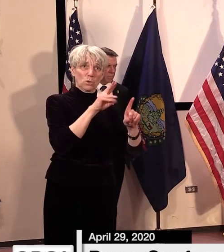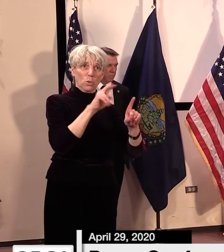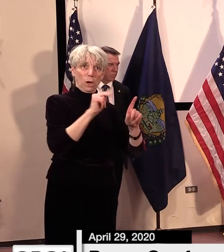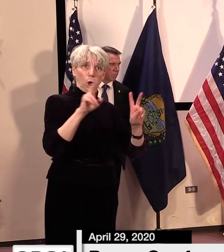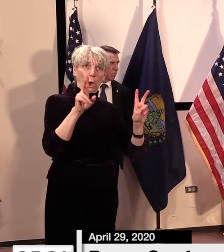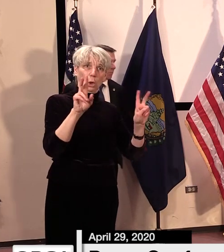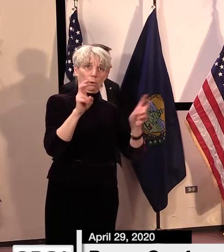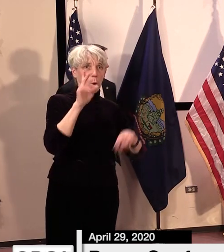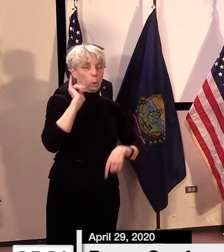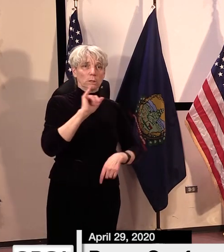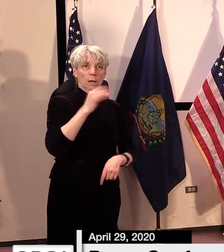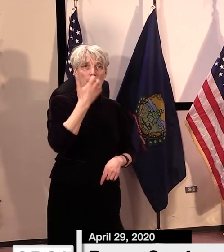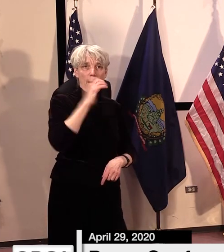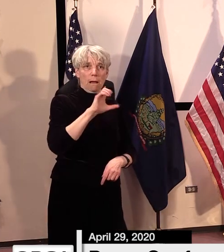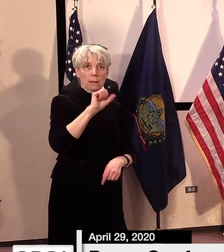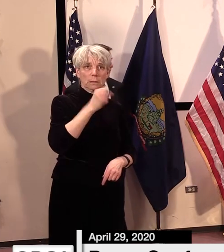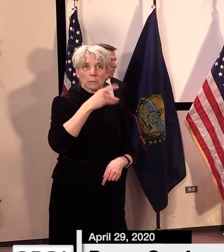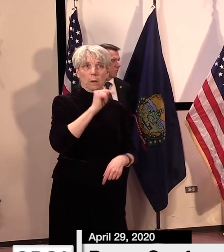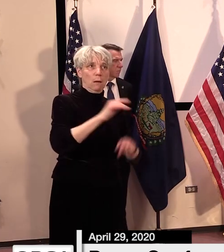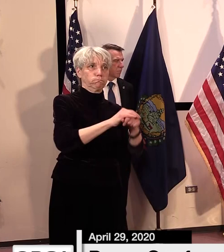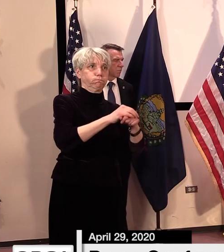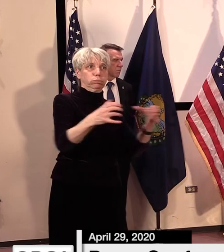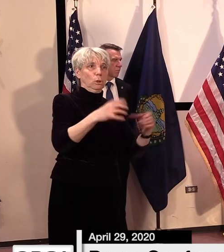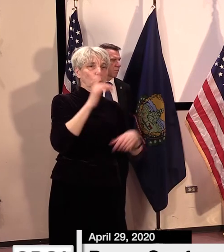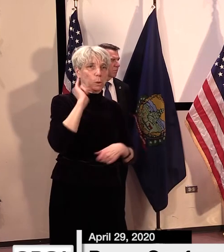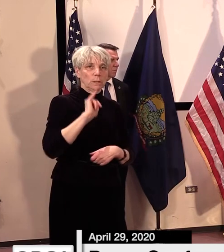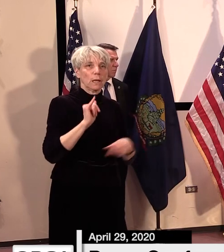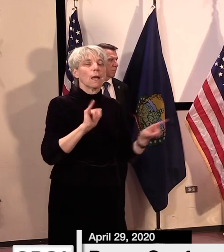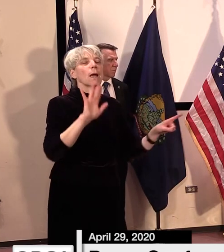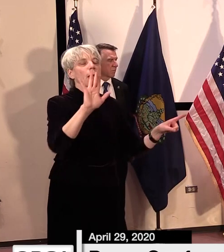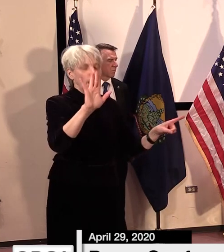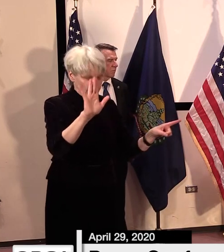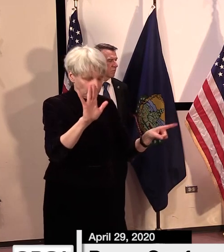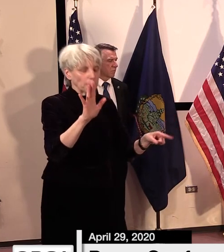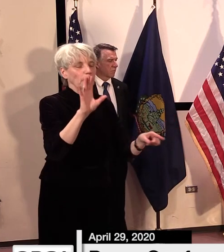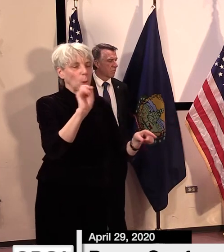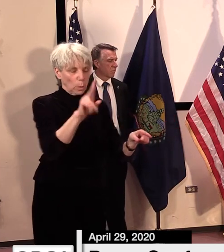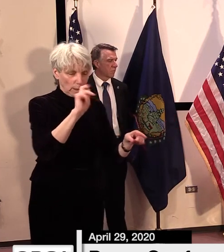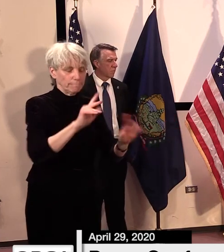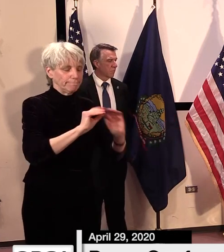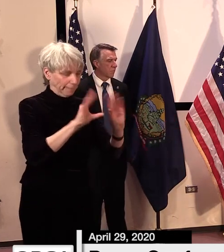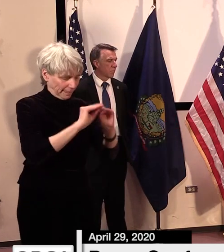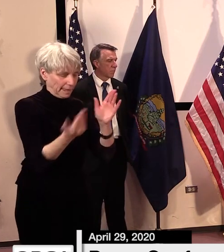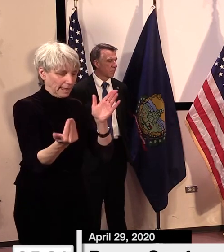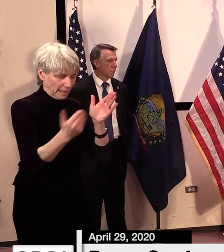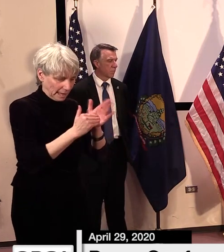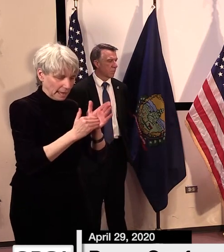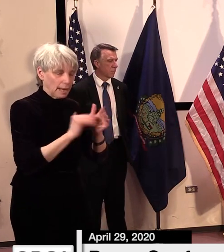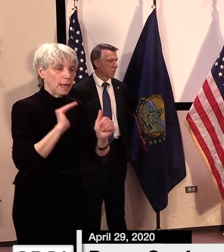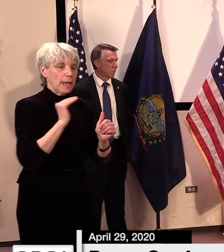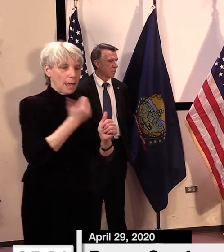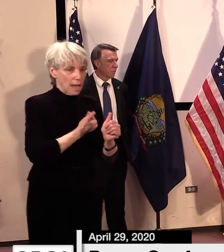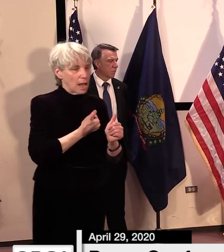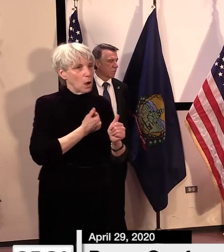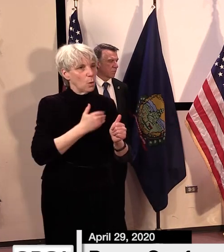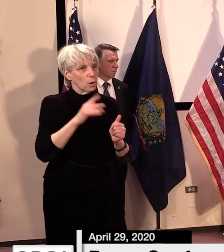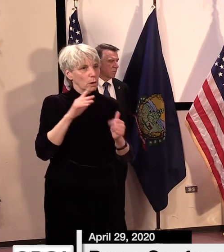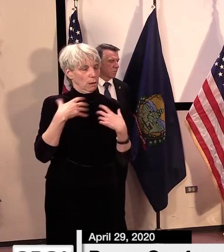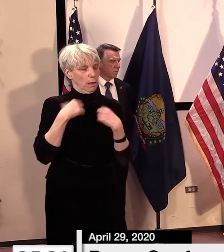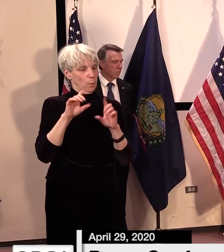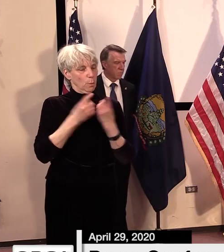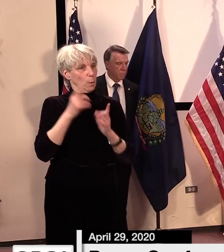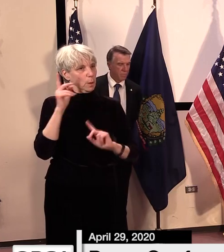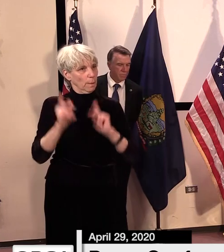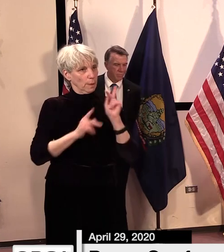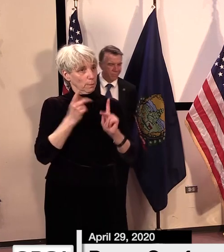so again, the process through our epidemiologic infectious disease people is that